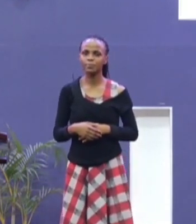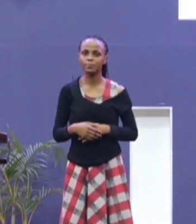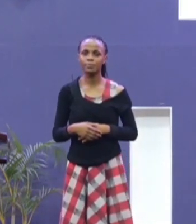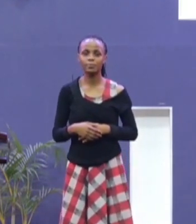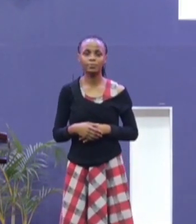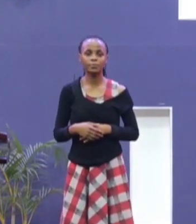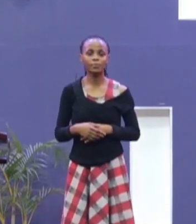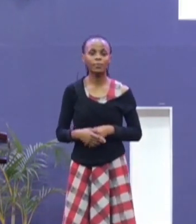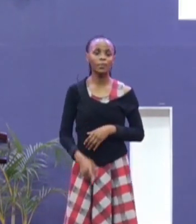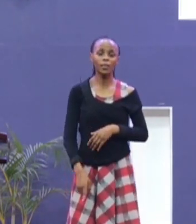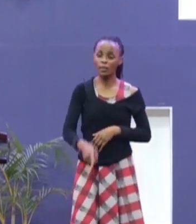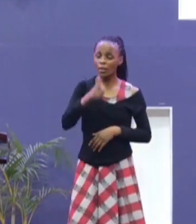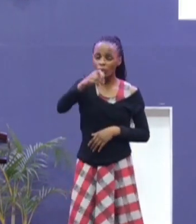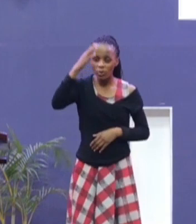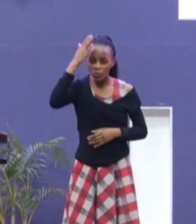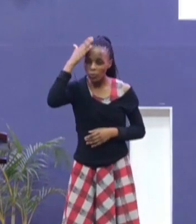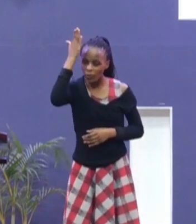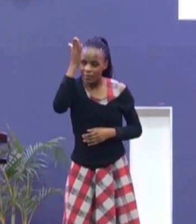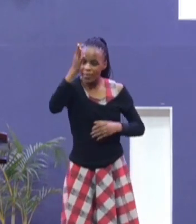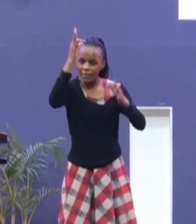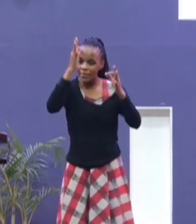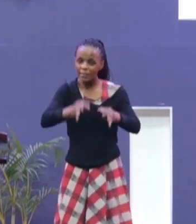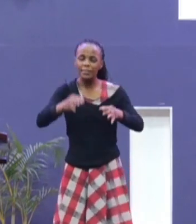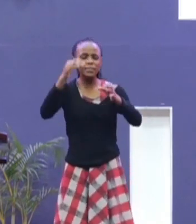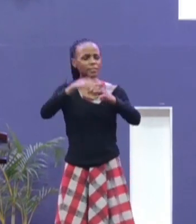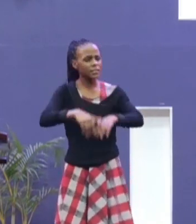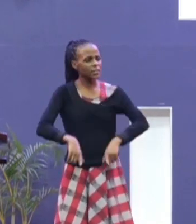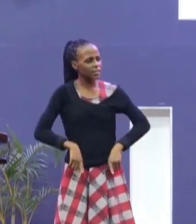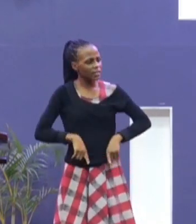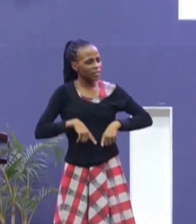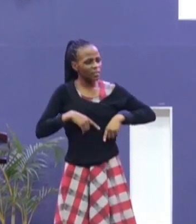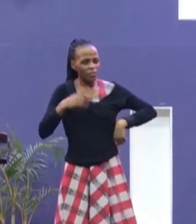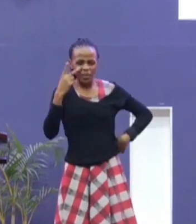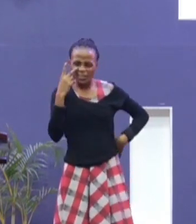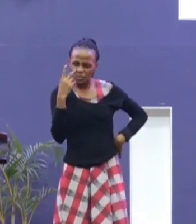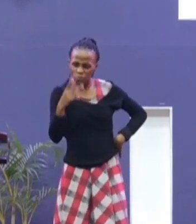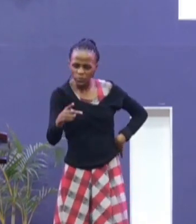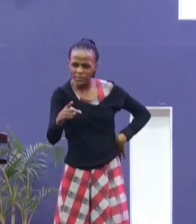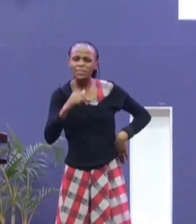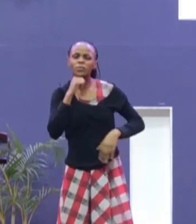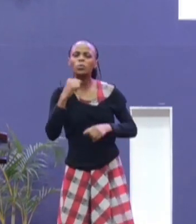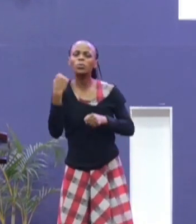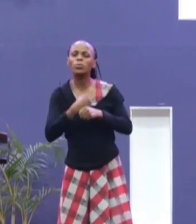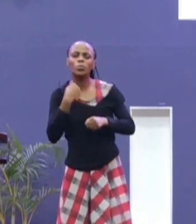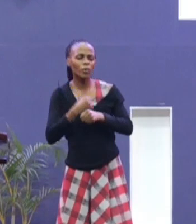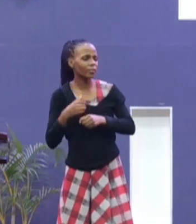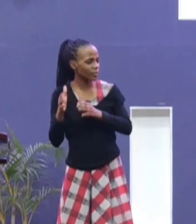You know, there are things in life you can consider that they are not gathering together with Christ. Waliwo ebintu mulamu byolaba nga tebikunganyiza